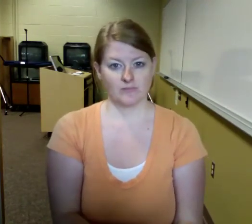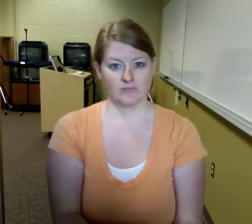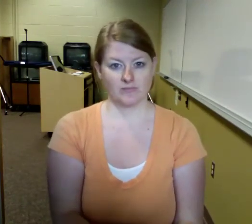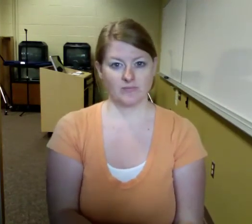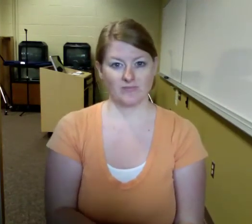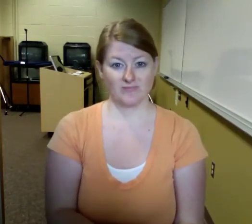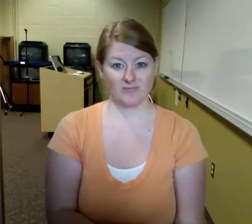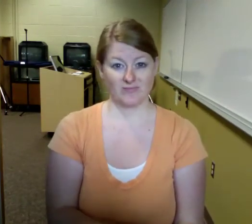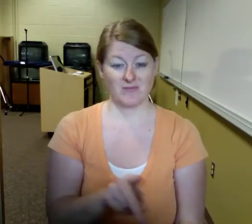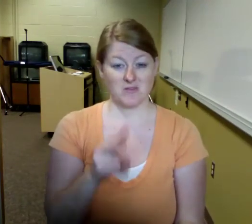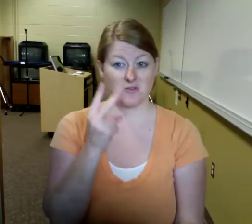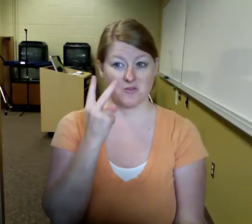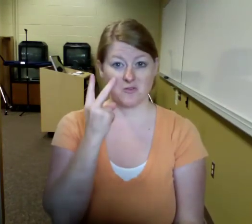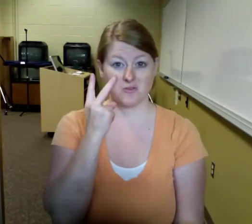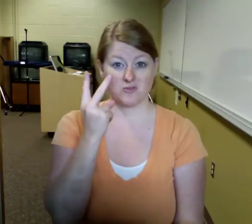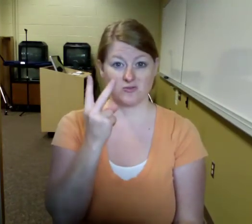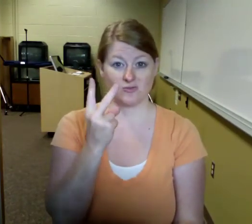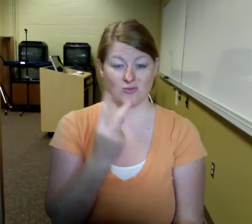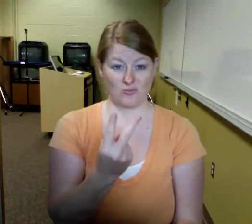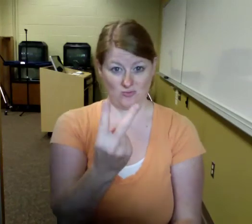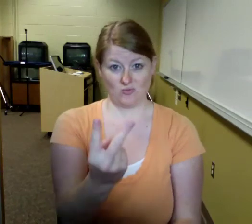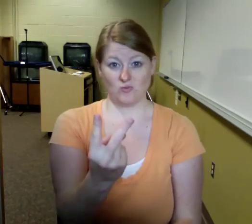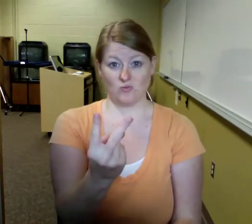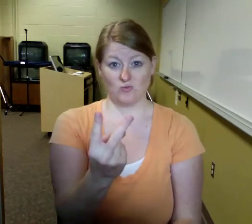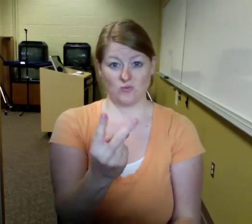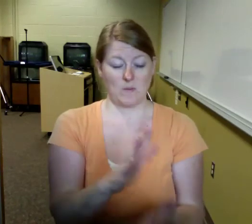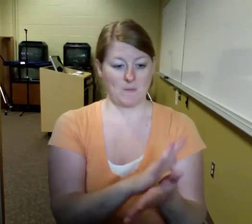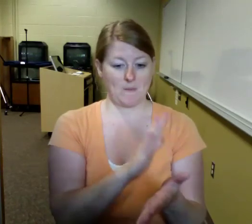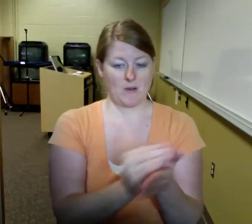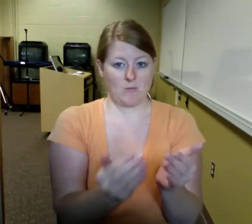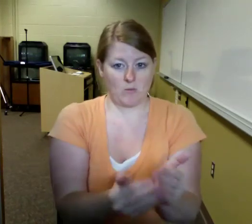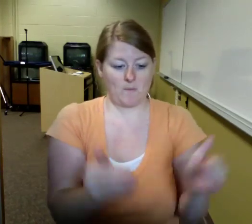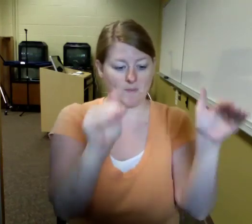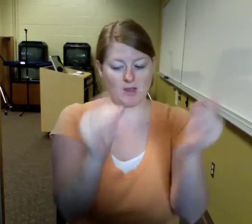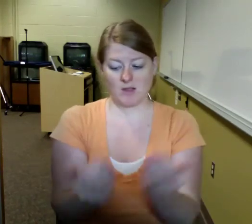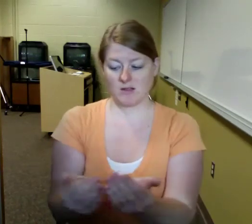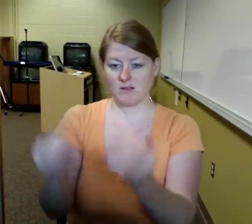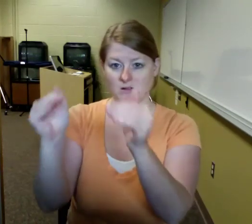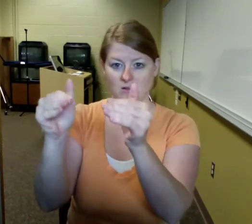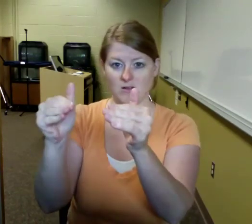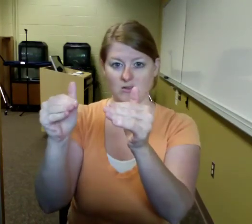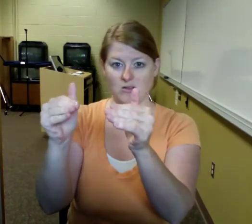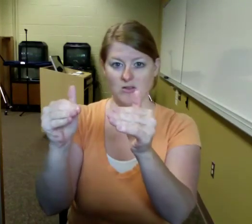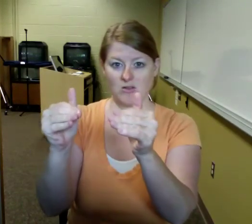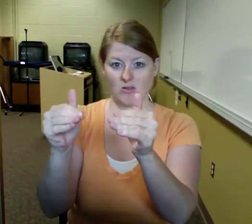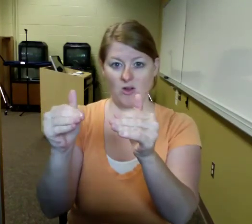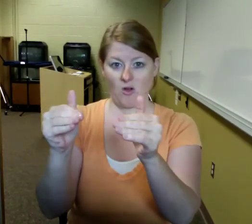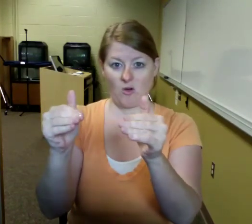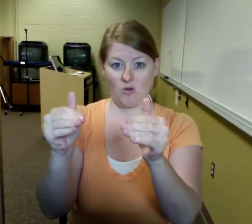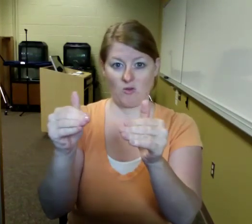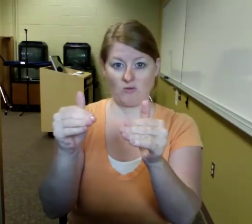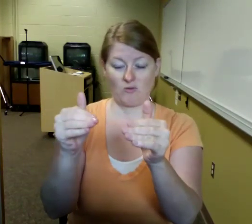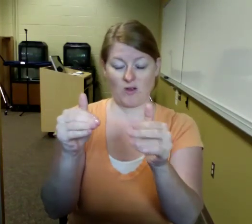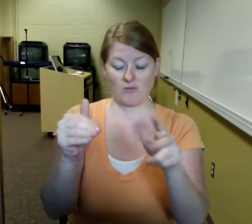That he saw a couple of paper bags thrown from the passenger window of the vehicle.